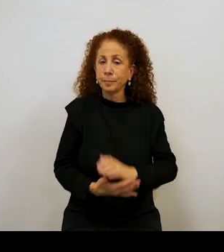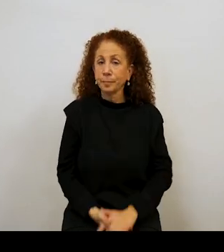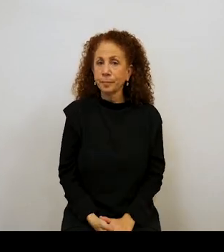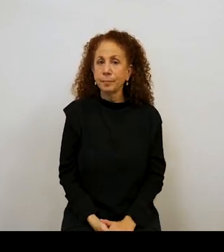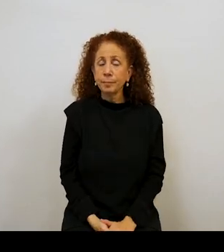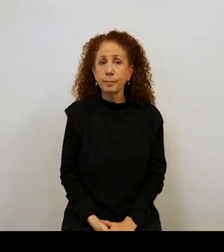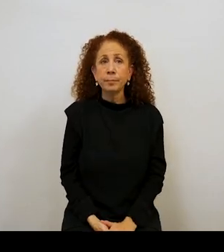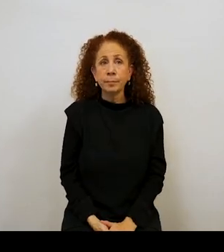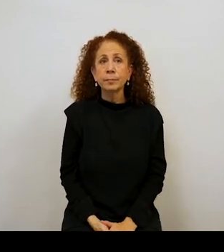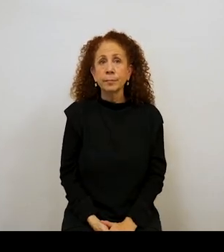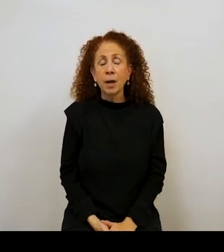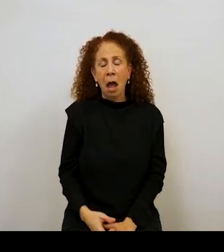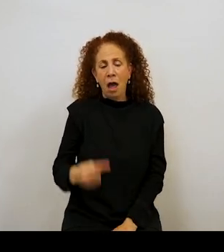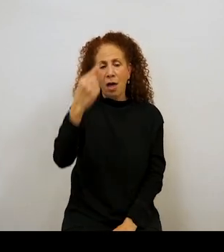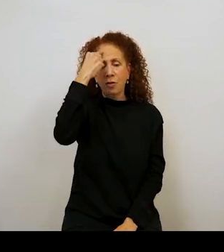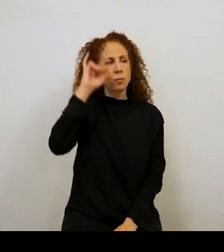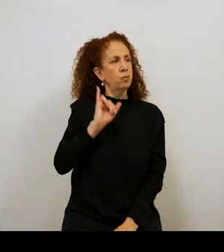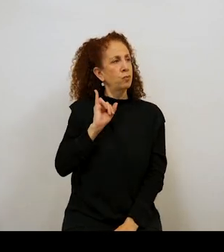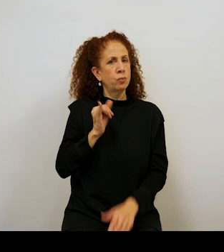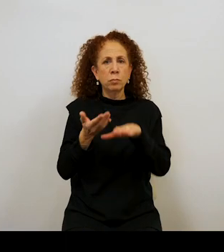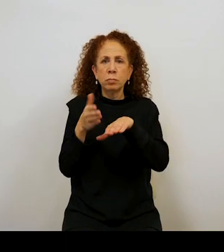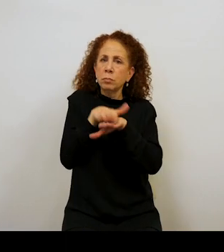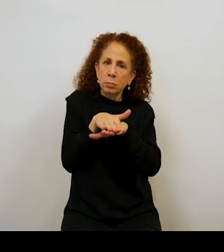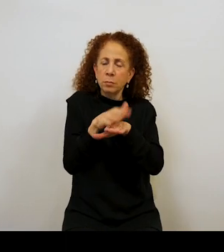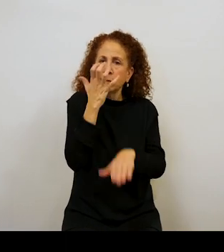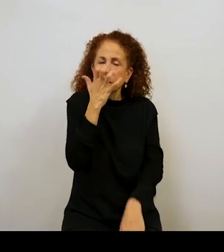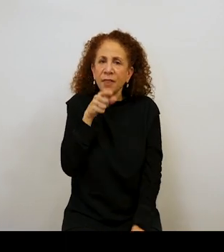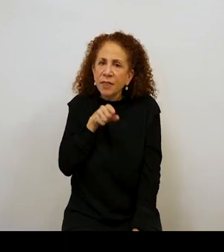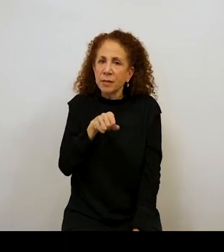citizenship. Mm-hmm. Yes. And I just thought, oh my God,